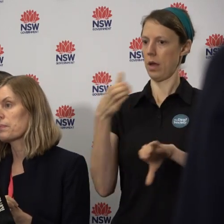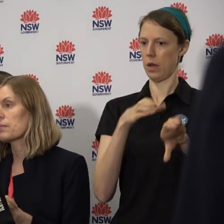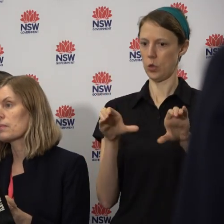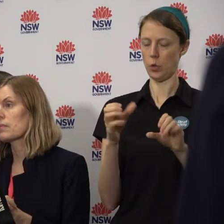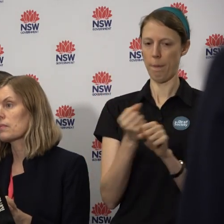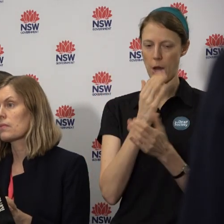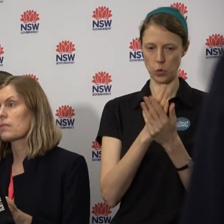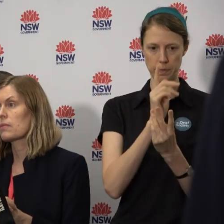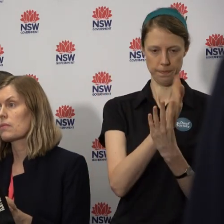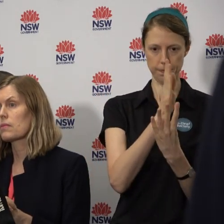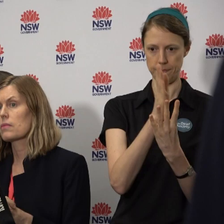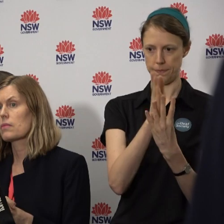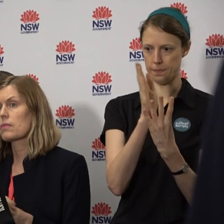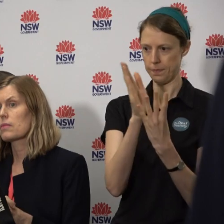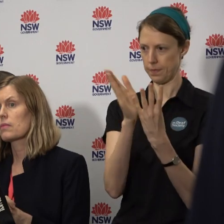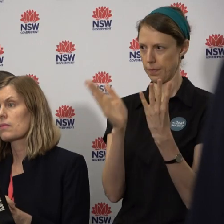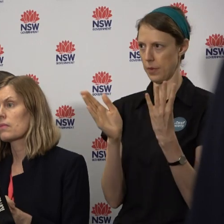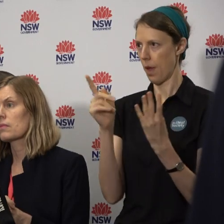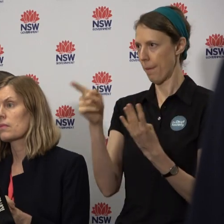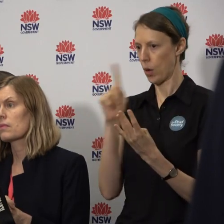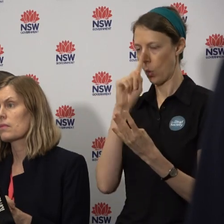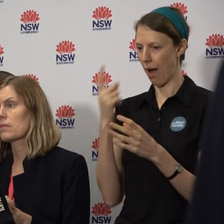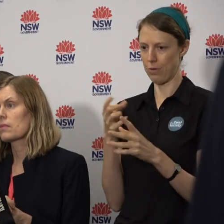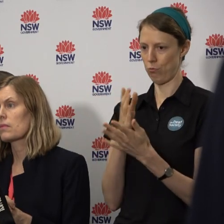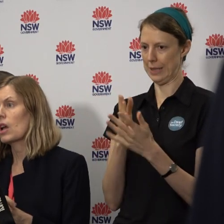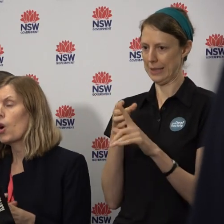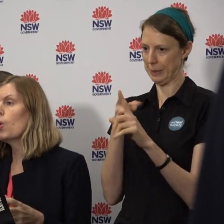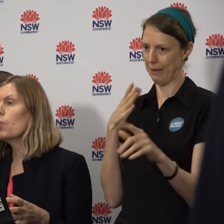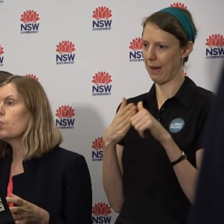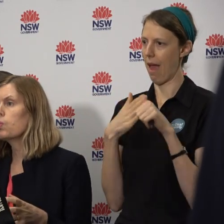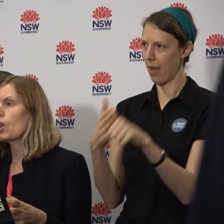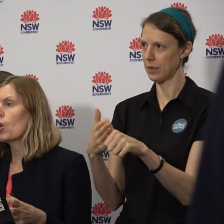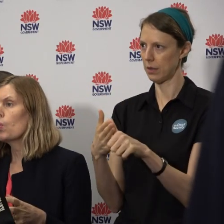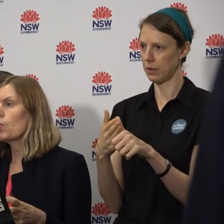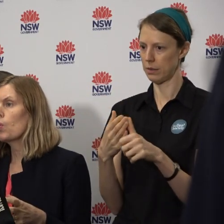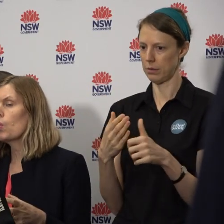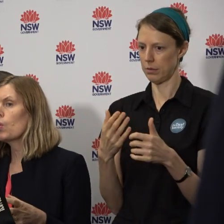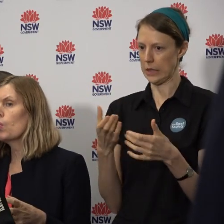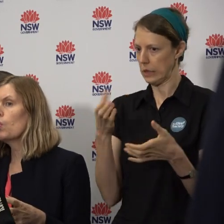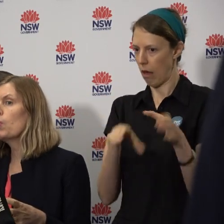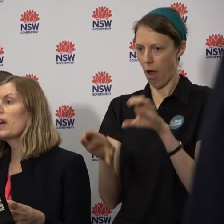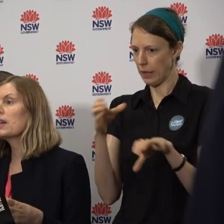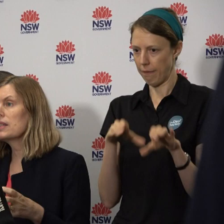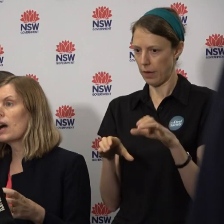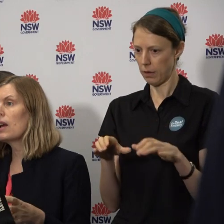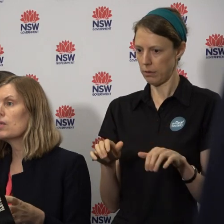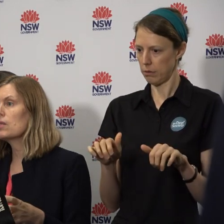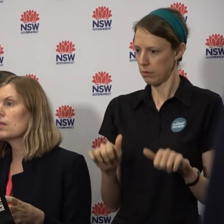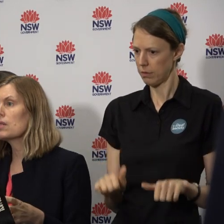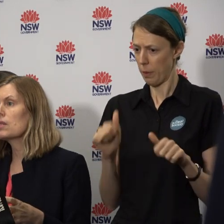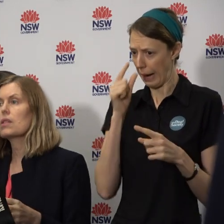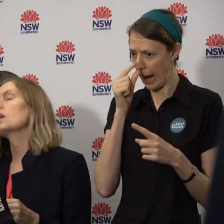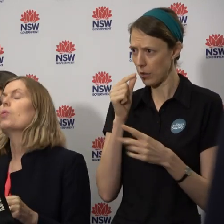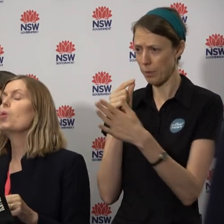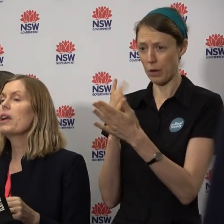You take a scientific approach. You can't give a specific answer, I mean, beyond any scientific certainty. But it's an